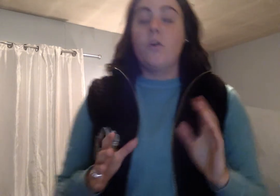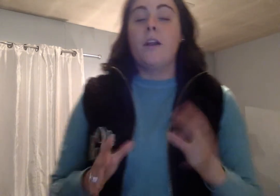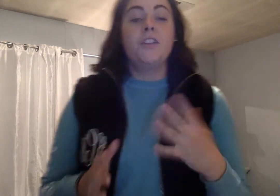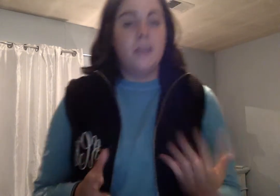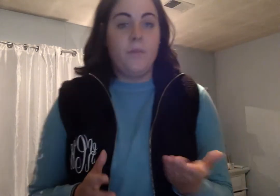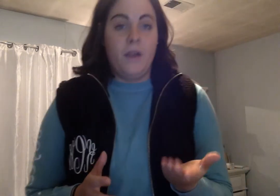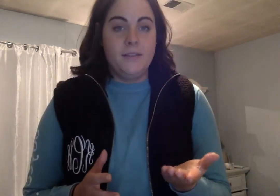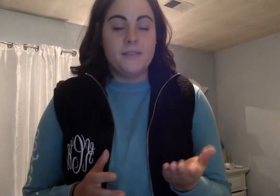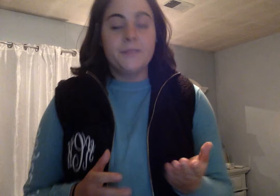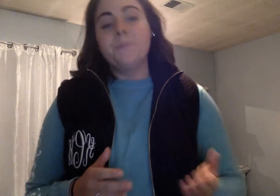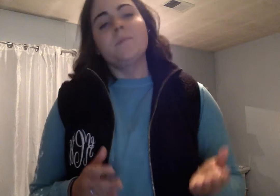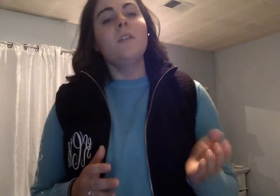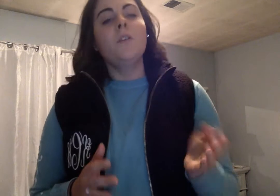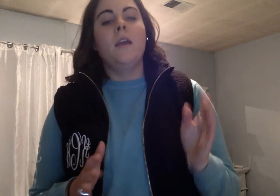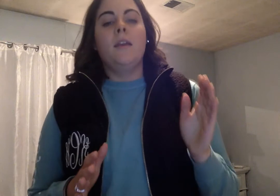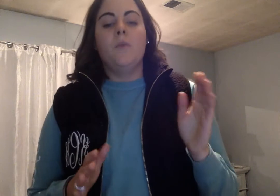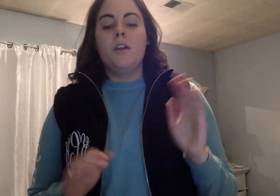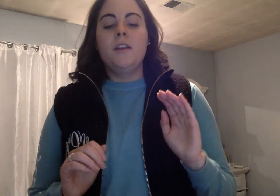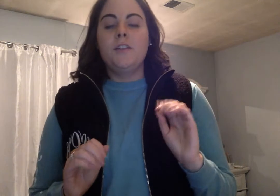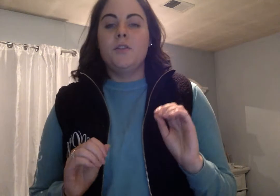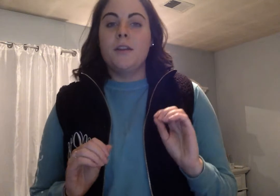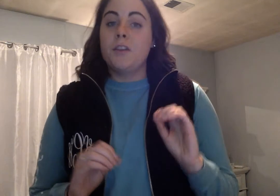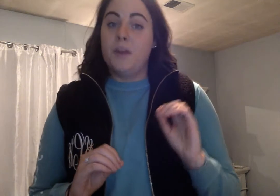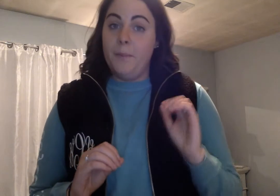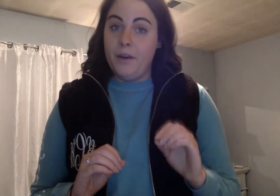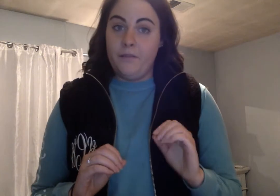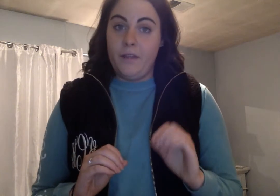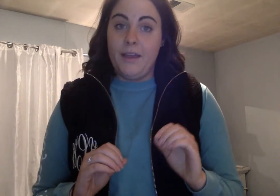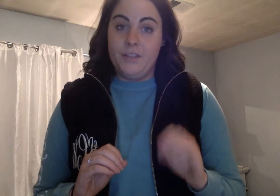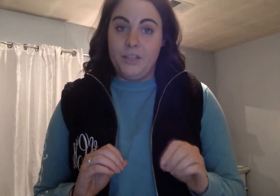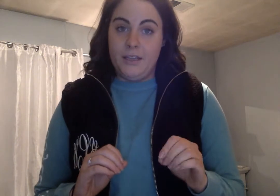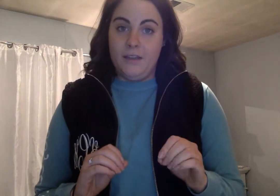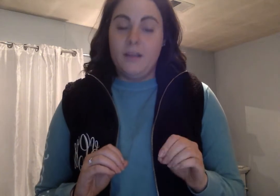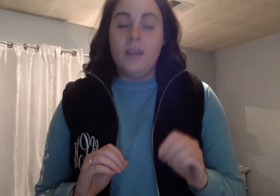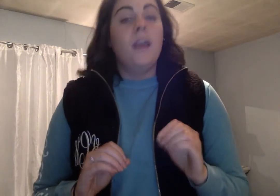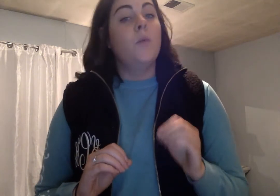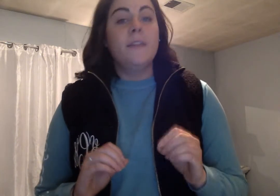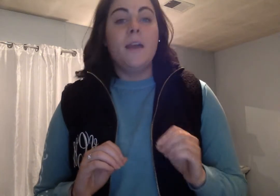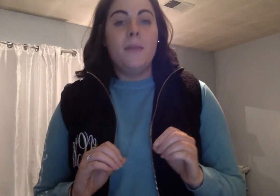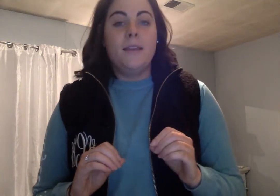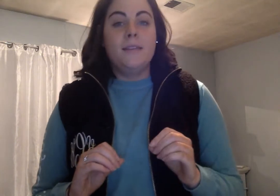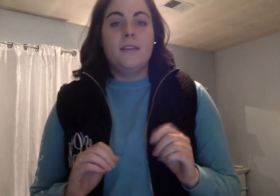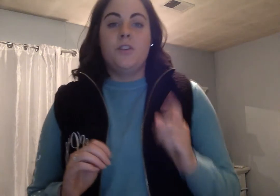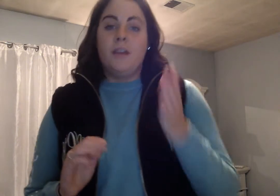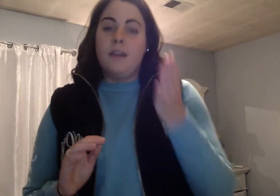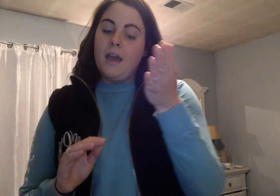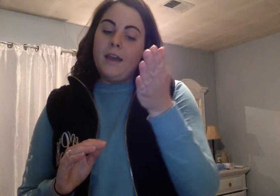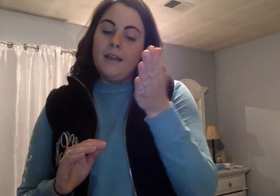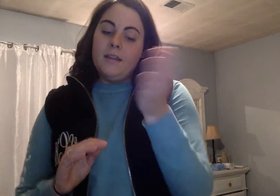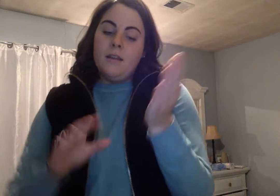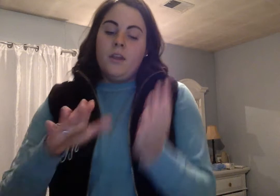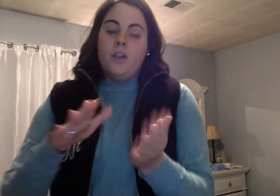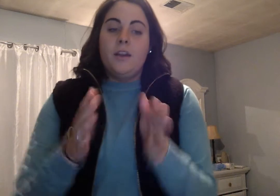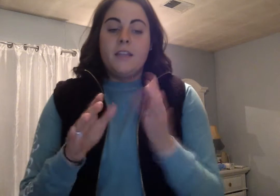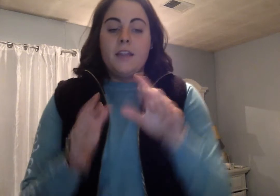a chicken breast, and what you're going to do is you're going to butterfly the chicken. And what that means is you're going to cut it, you're going to take the